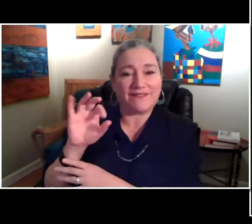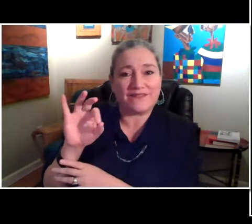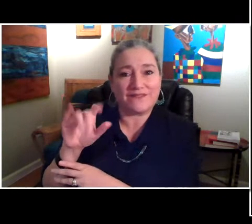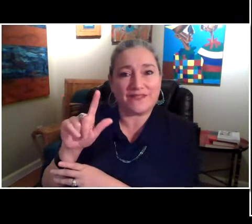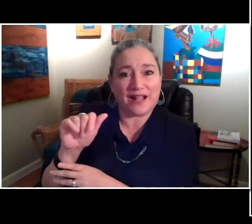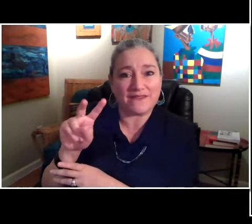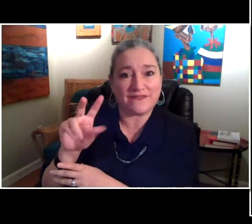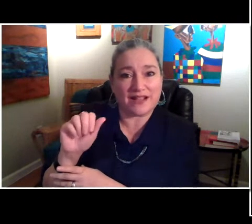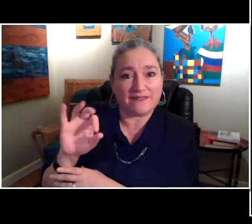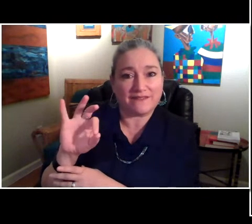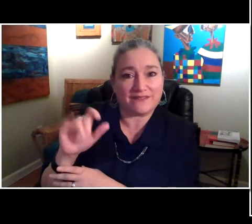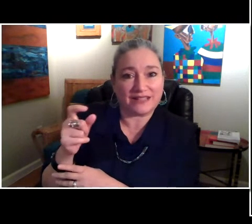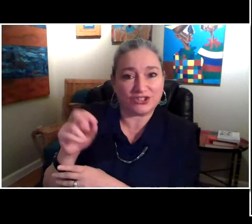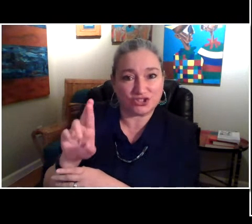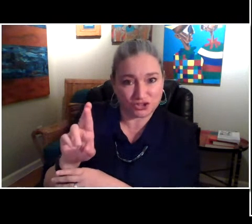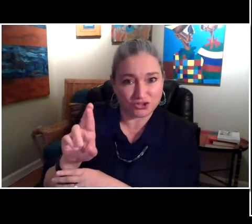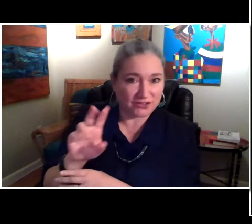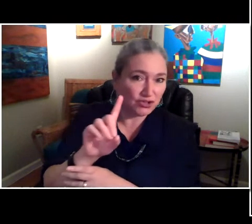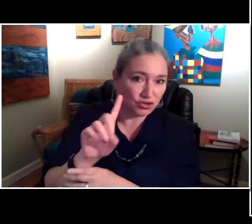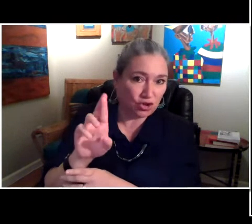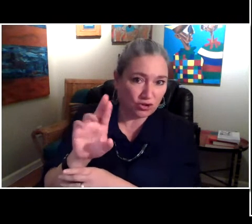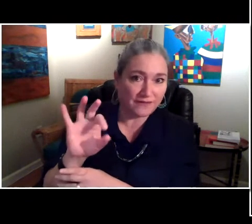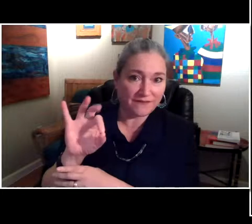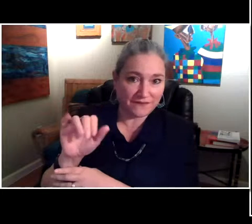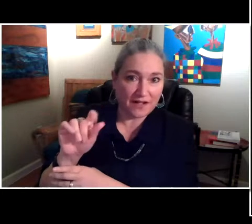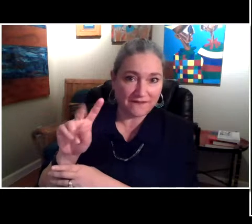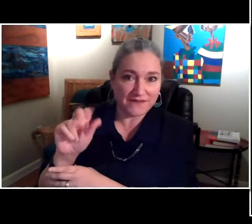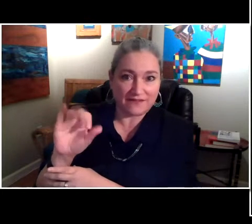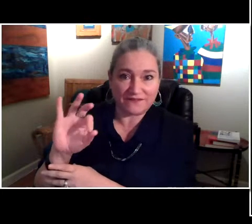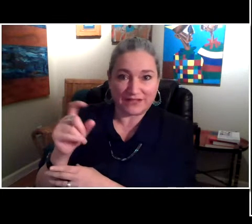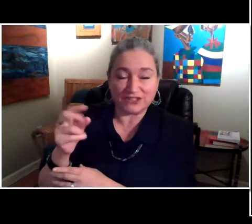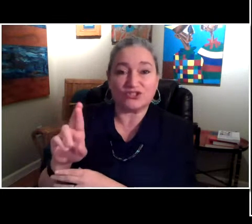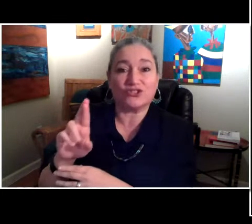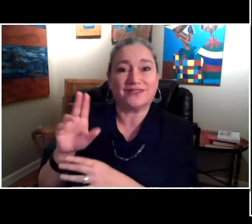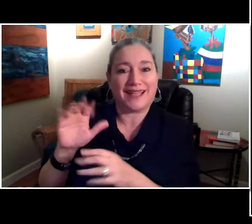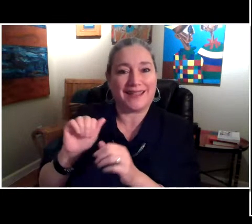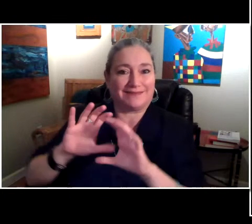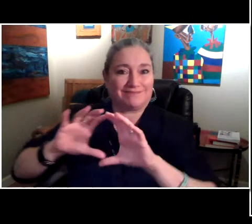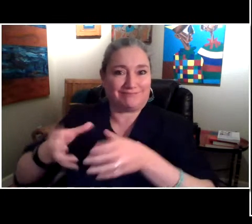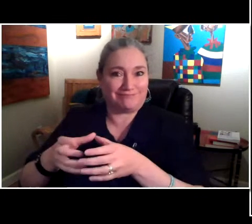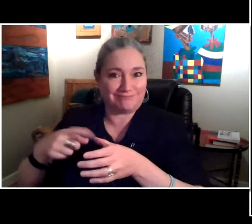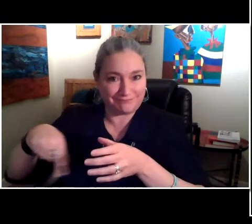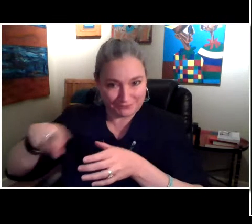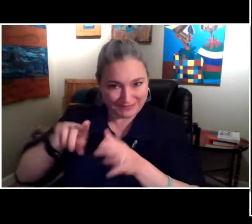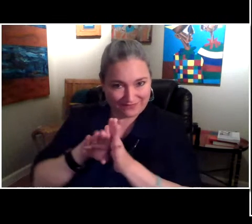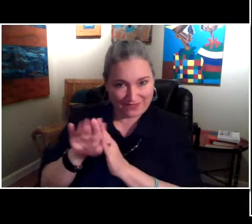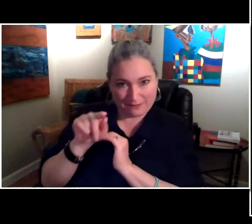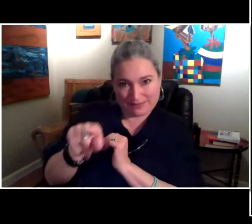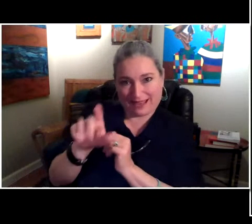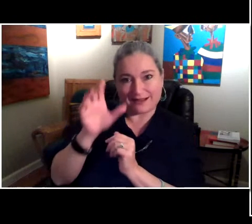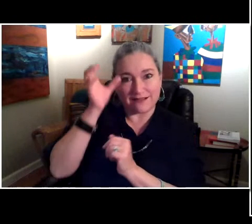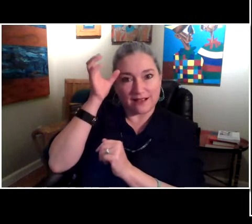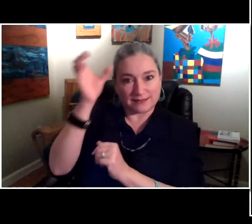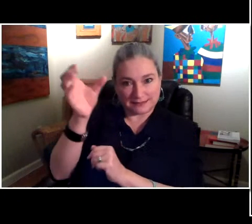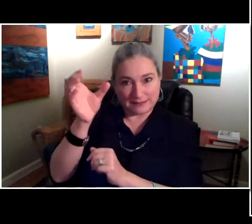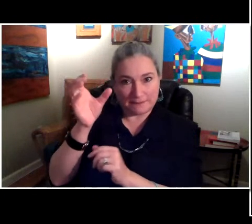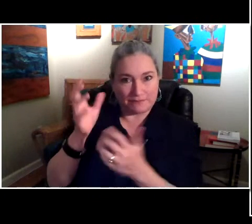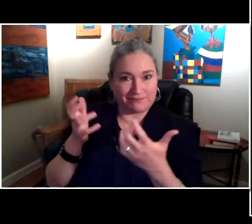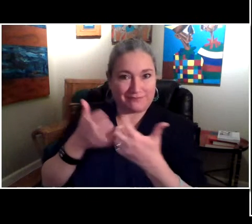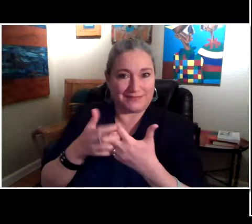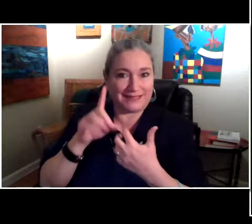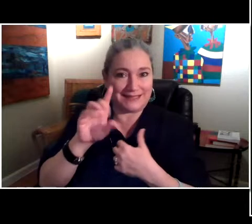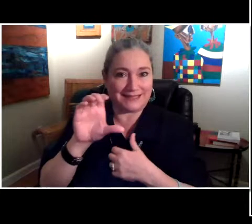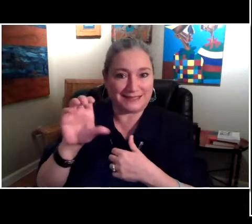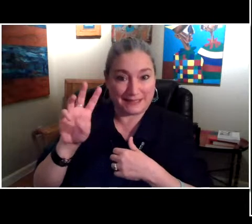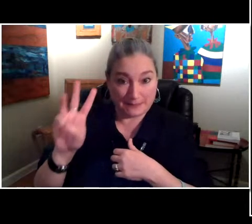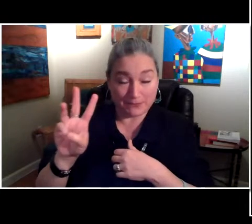that framework from USO, the Black community, and Dr. Flavia Fleischer. This